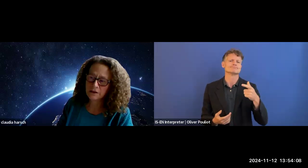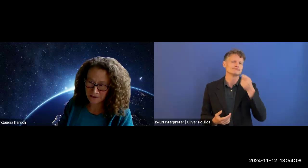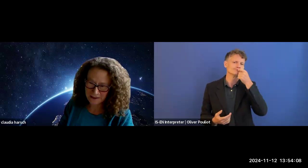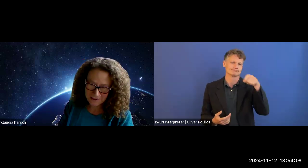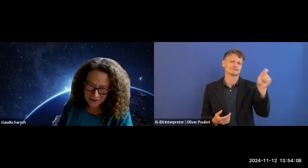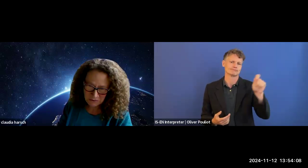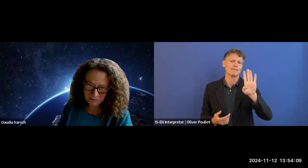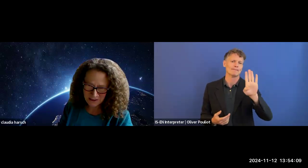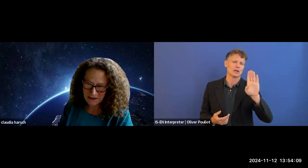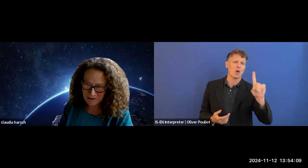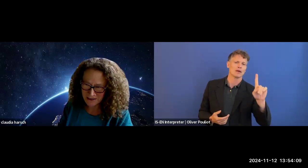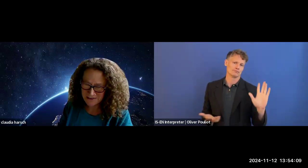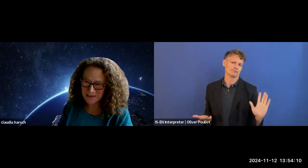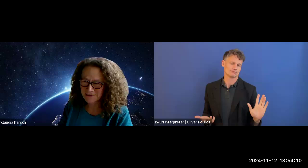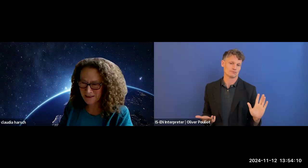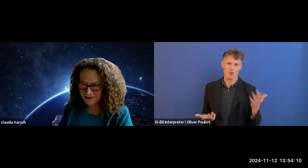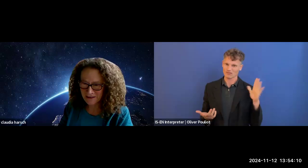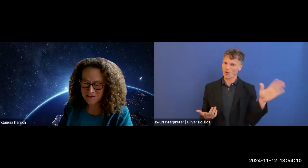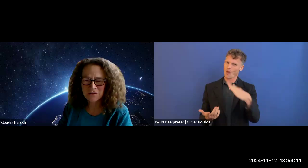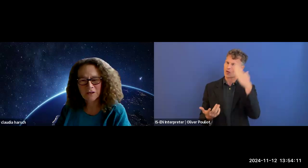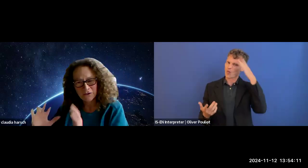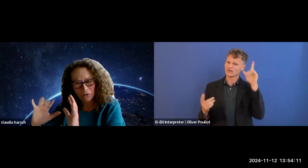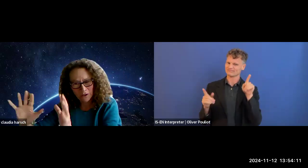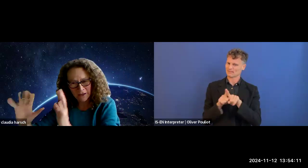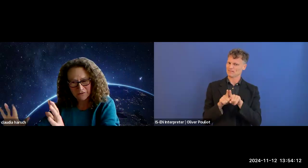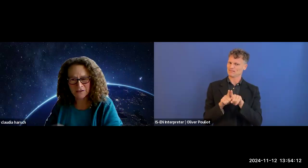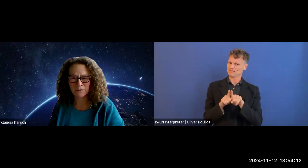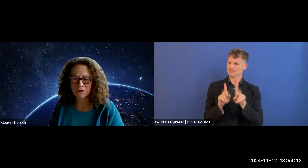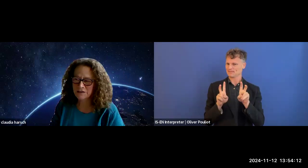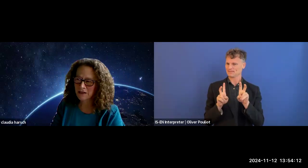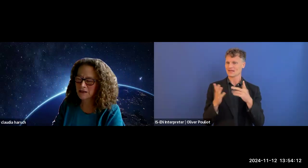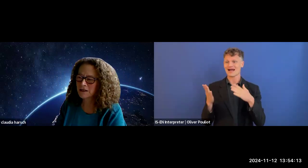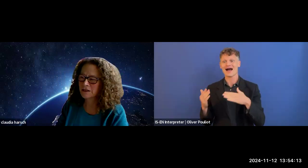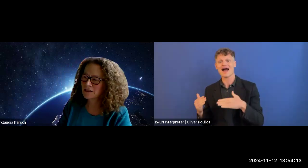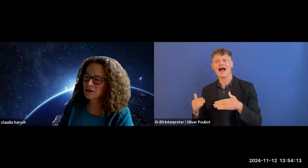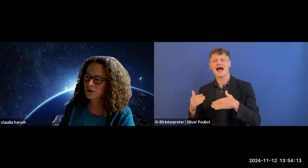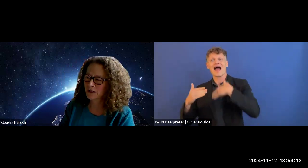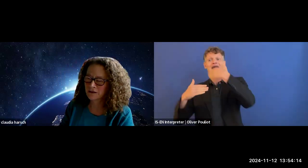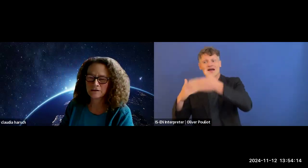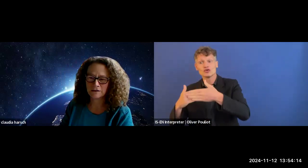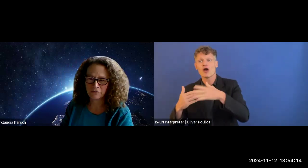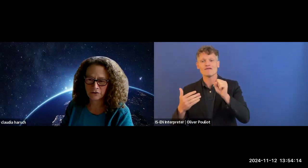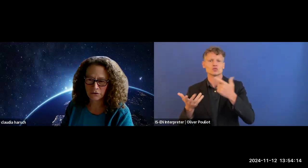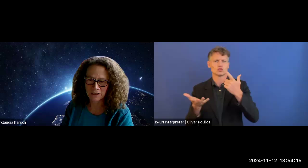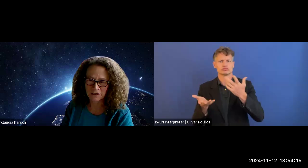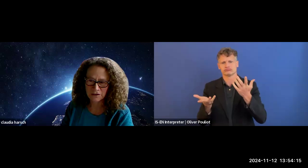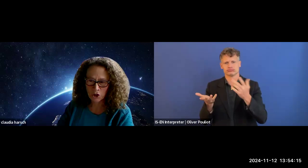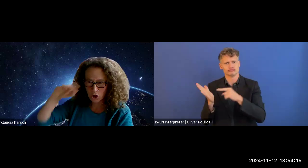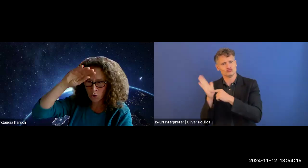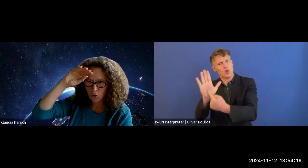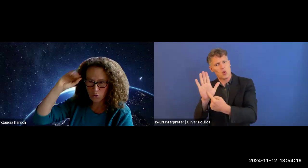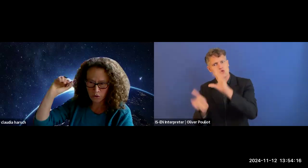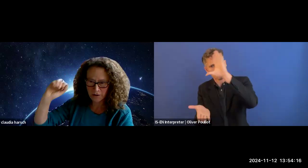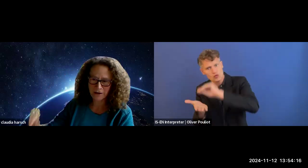testers. They again need to be familiarized and standardized so that they all have the same understanding, and then you can deliver your